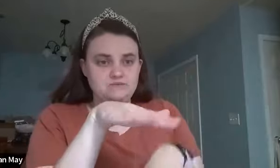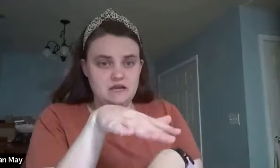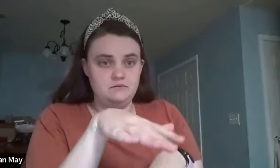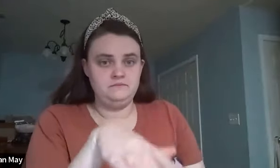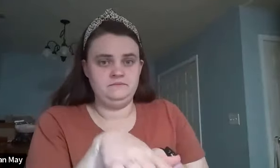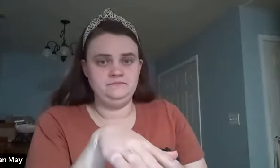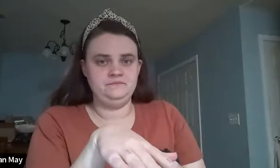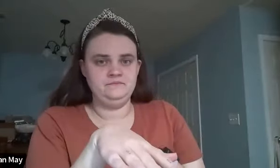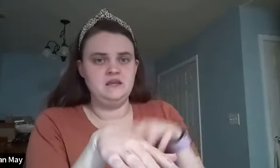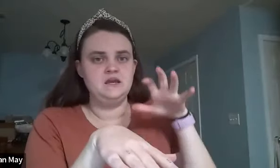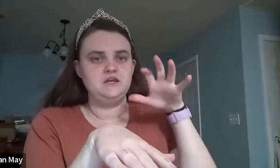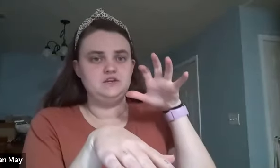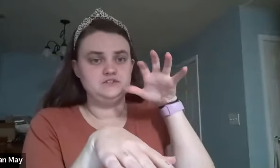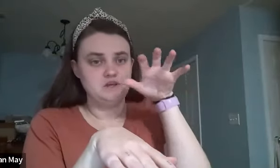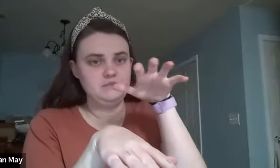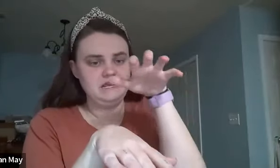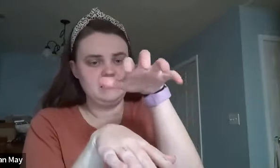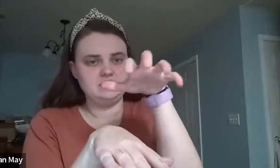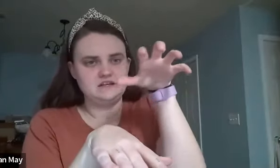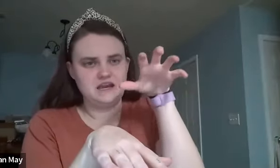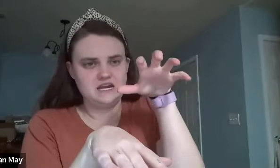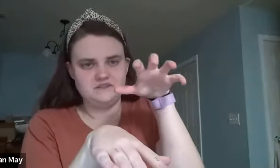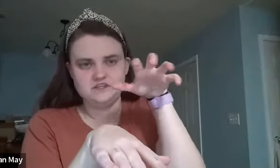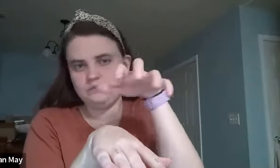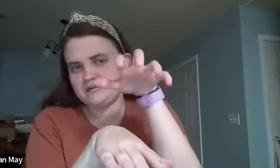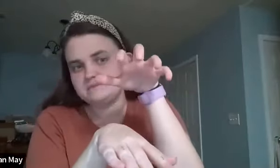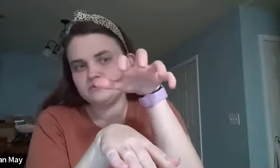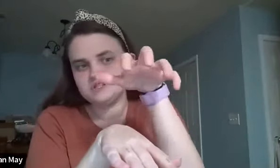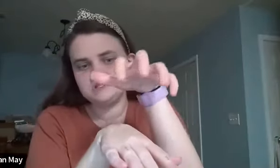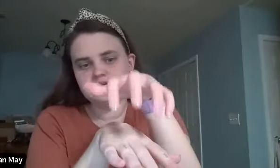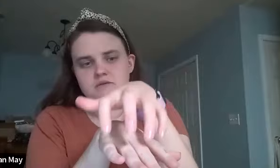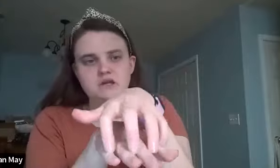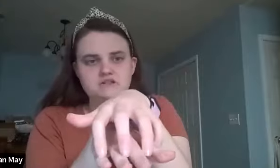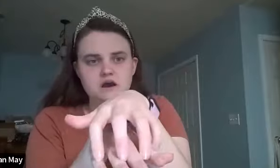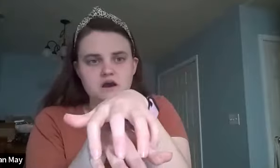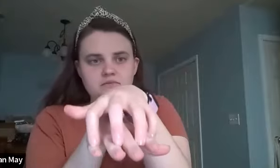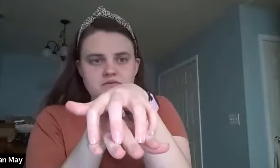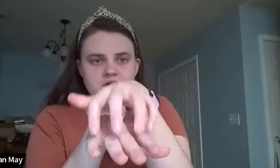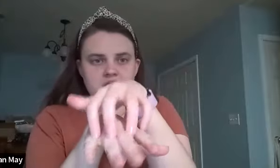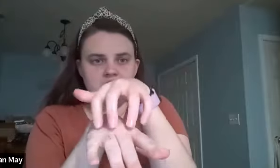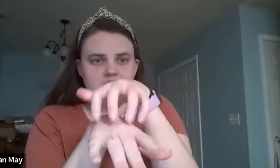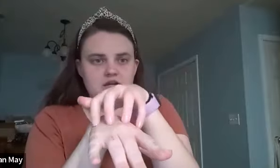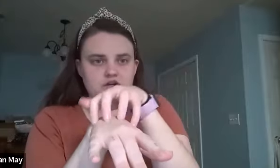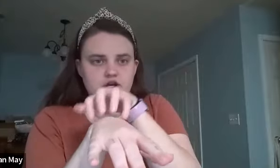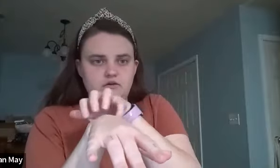down. Your dominant hand is going to kind of have this open motion, be on top, and you're going to go